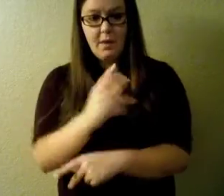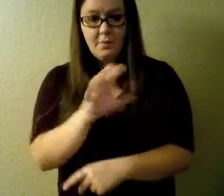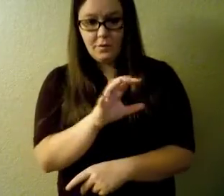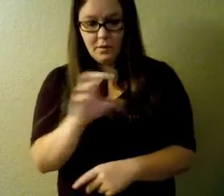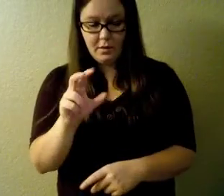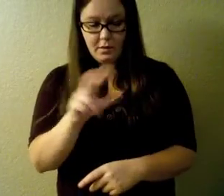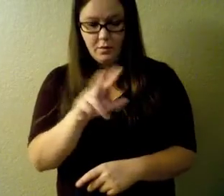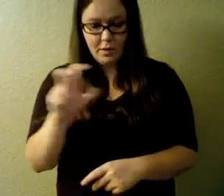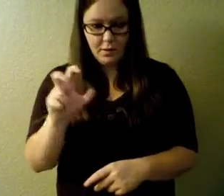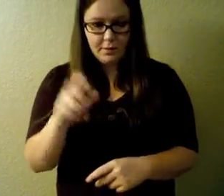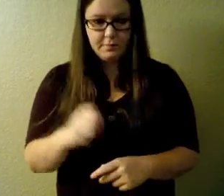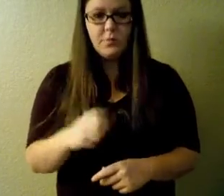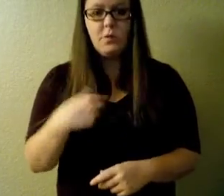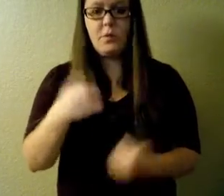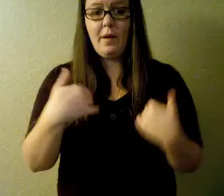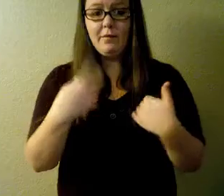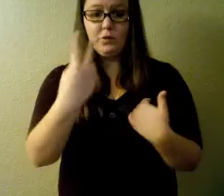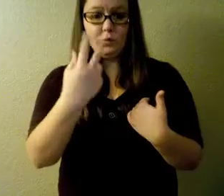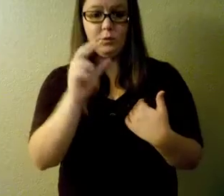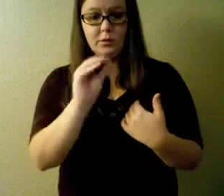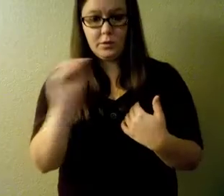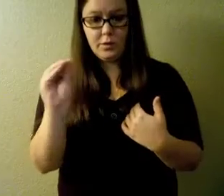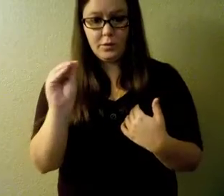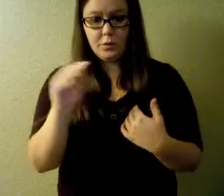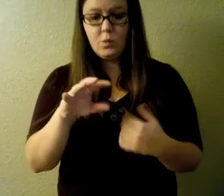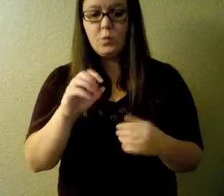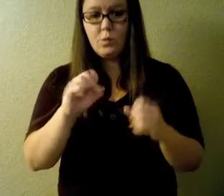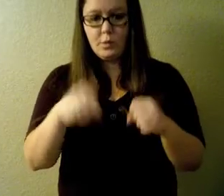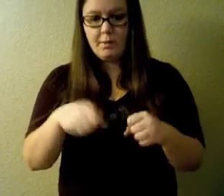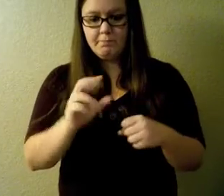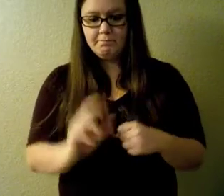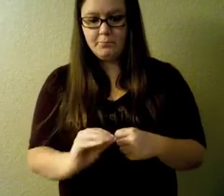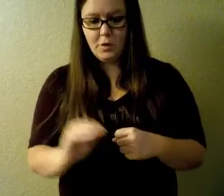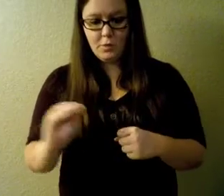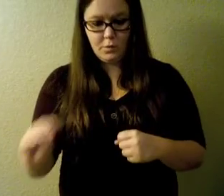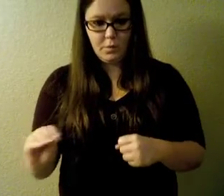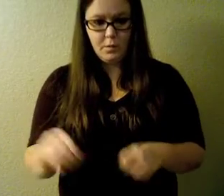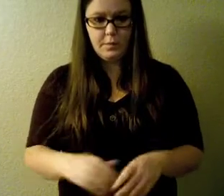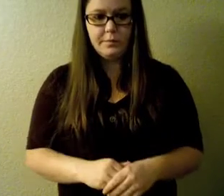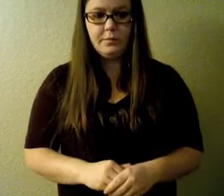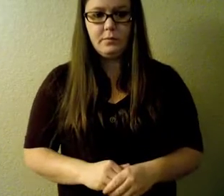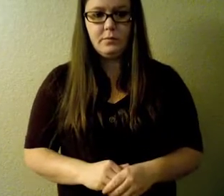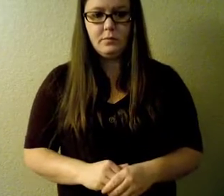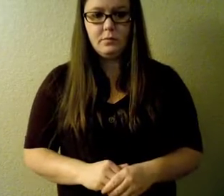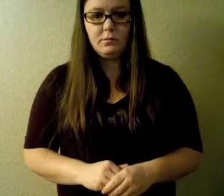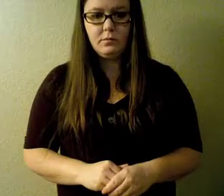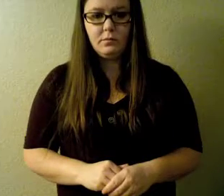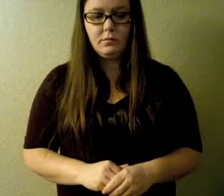just put those down here and then go ahead and multiply the rest of it. 5 times 3 is 15,